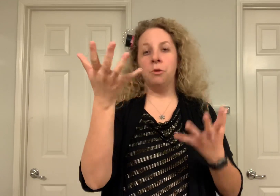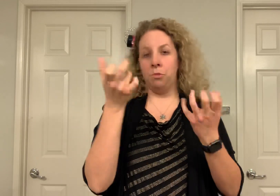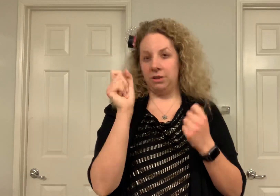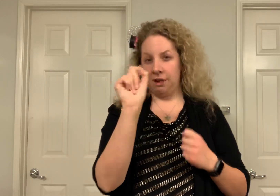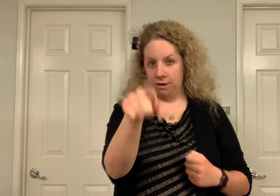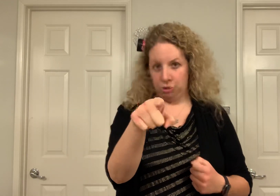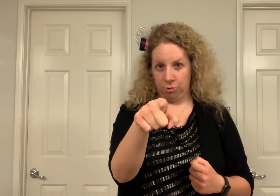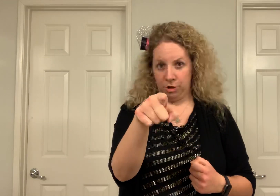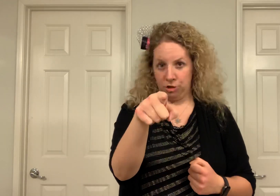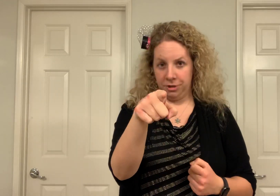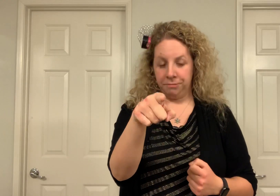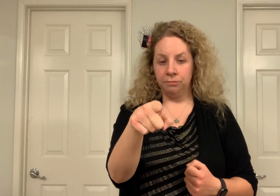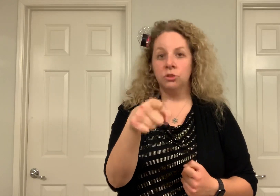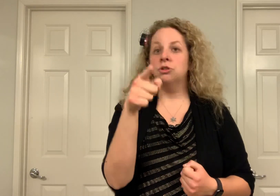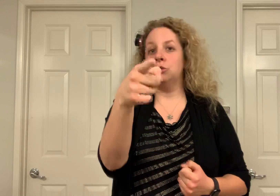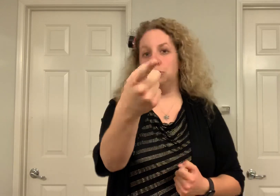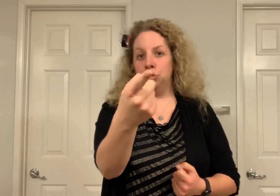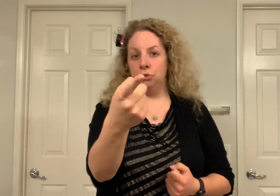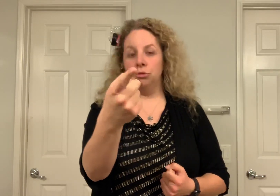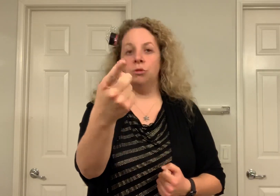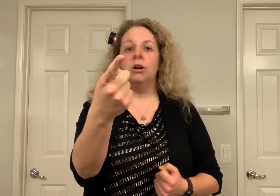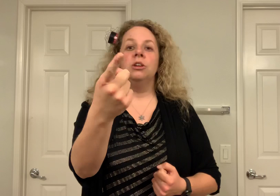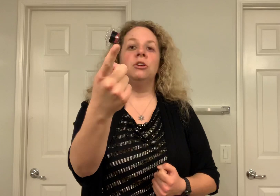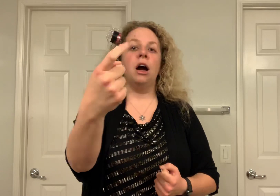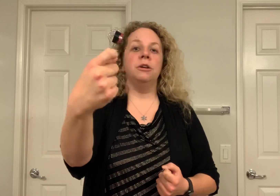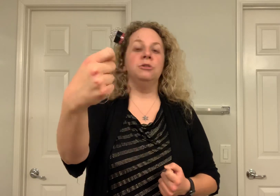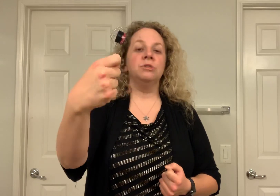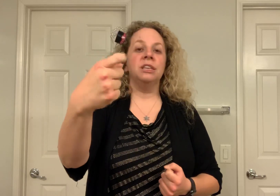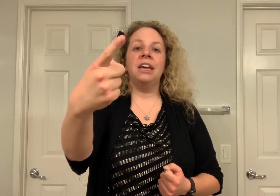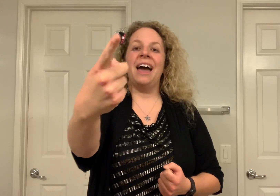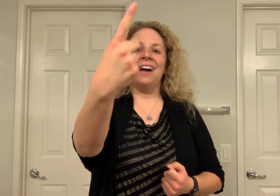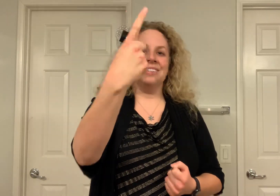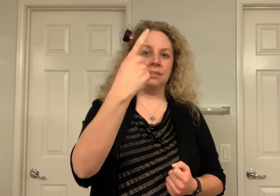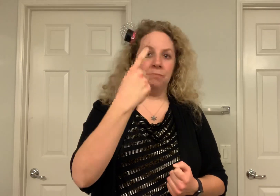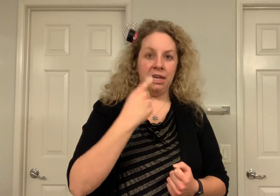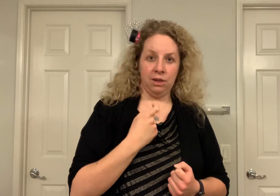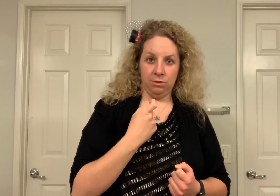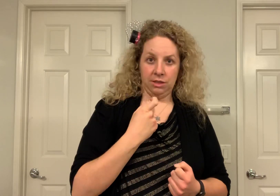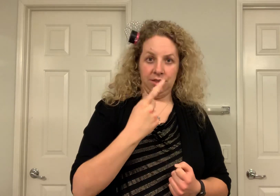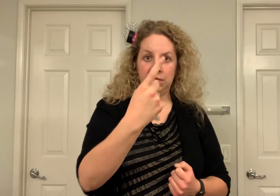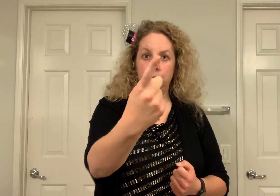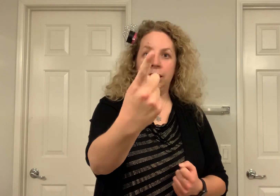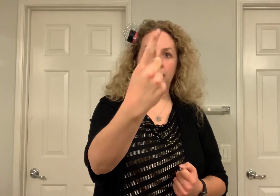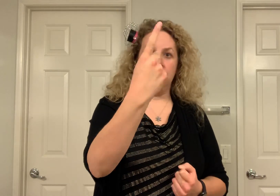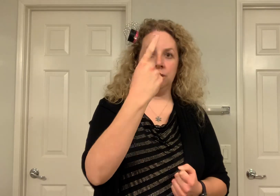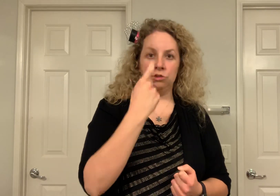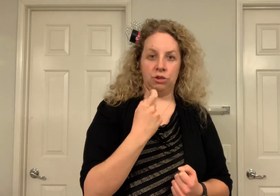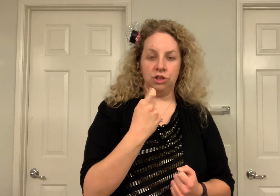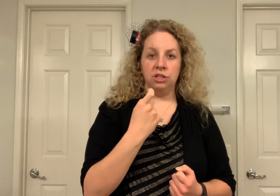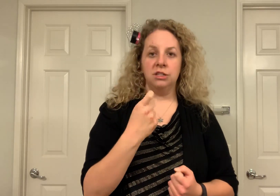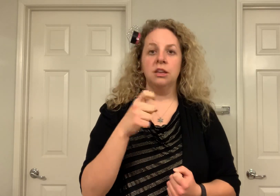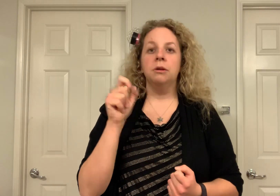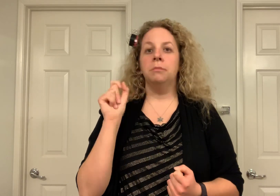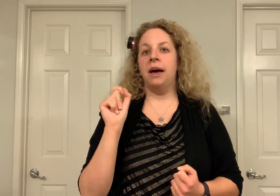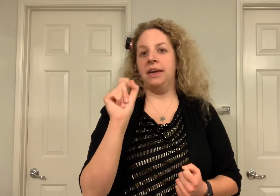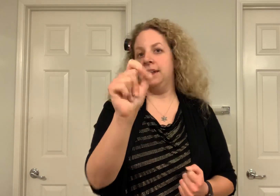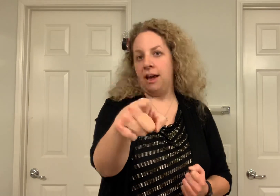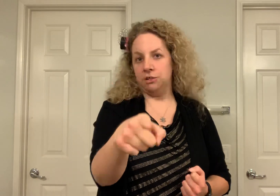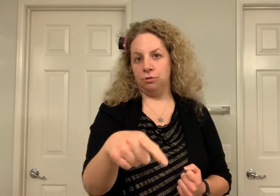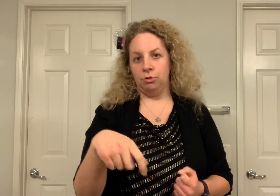wanted to ask you a question. So you usually ask me goes in this way, it scrunches, but I can ask you a